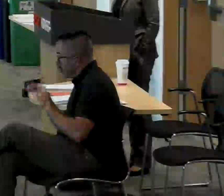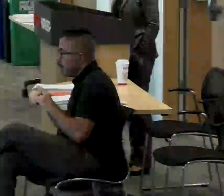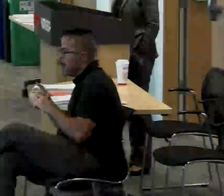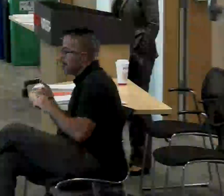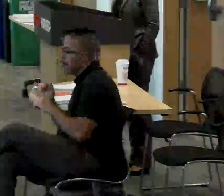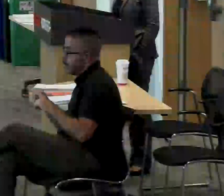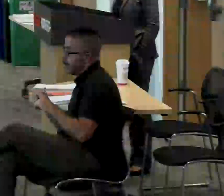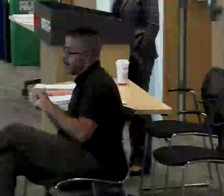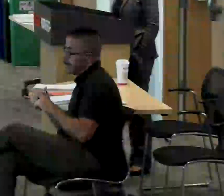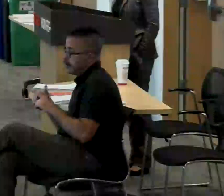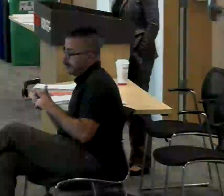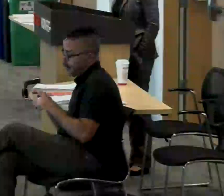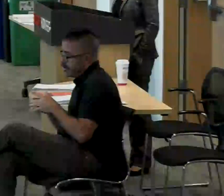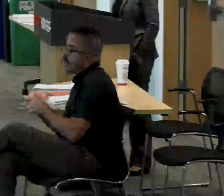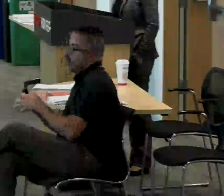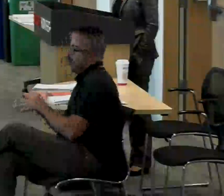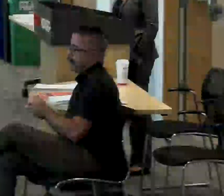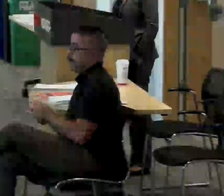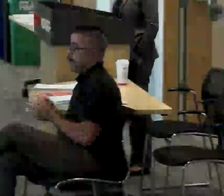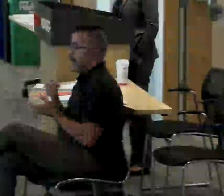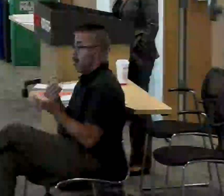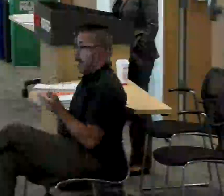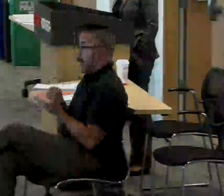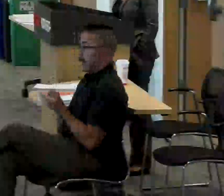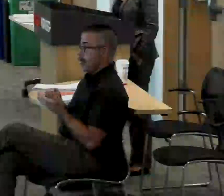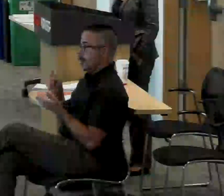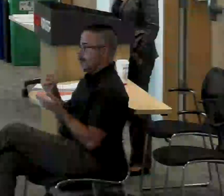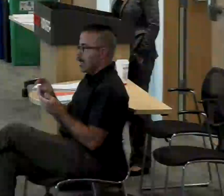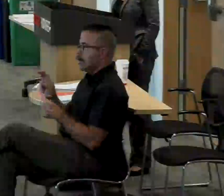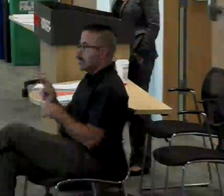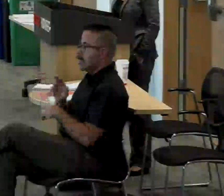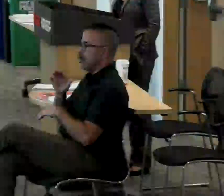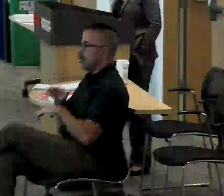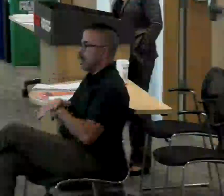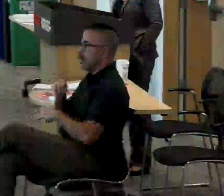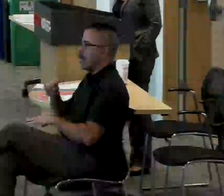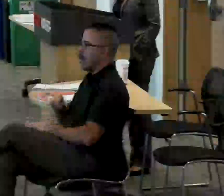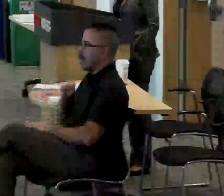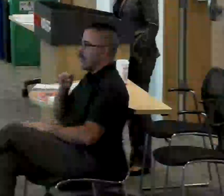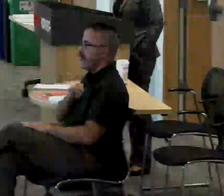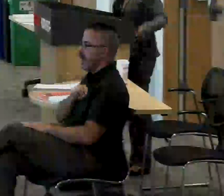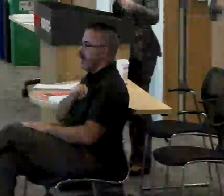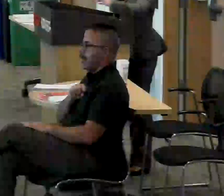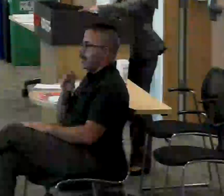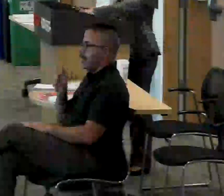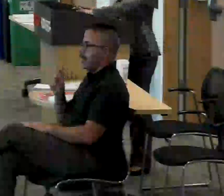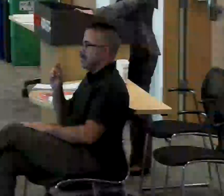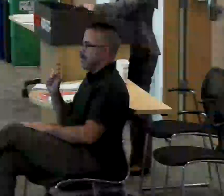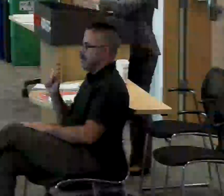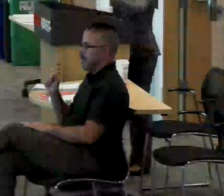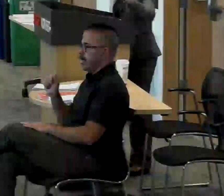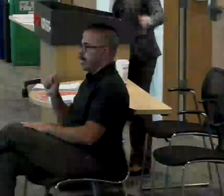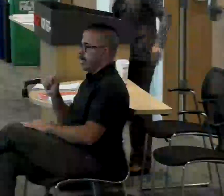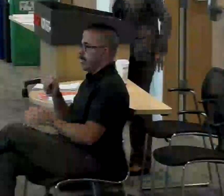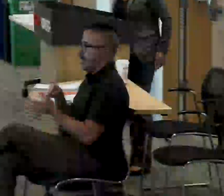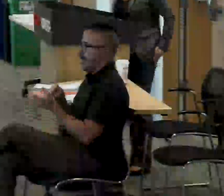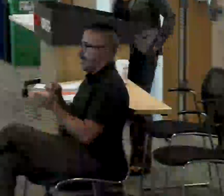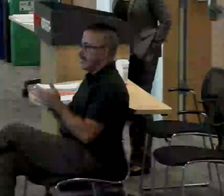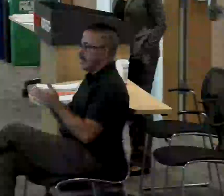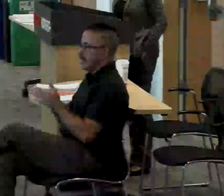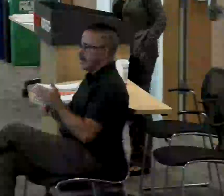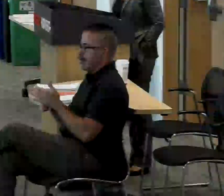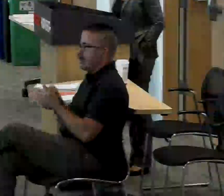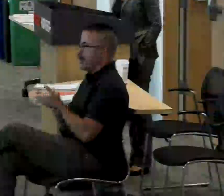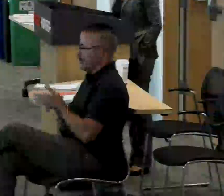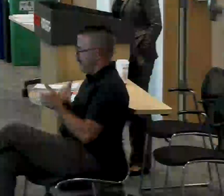monies, though, must be used as on qualified disability expenses. And that is actually my next